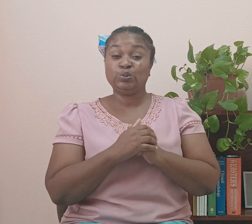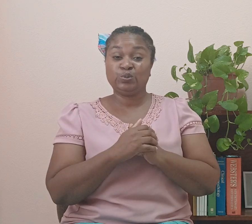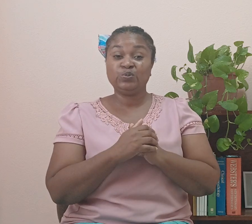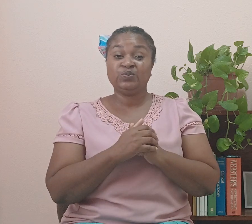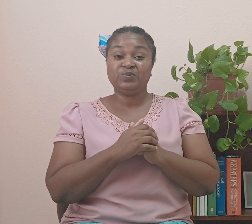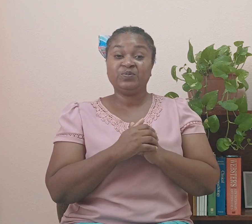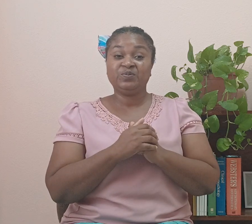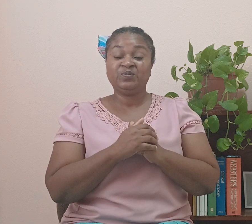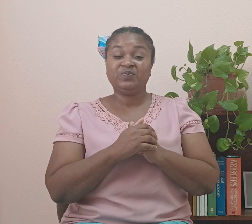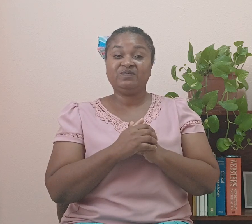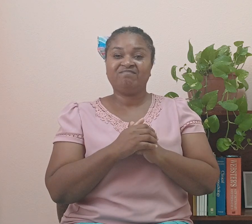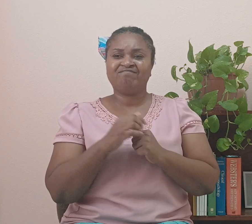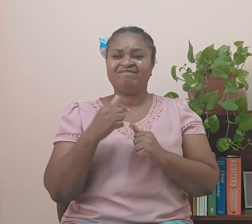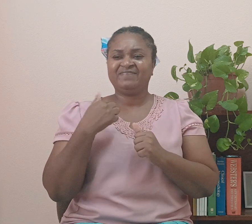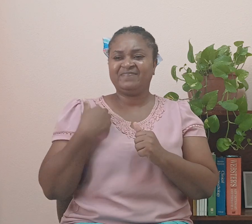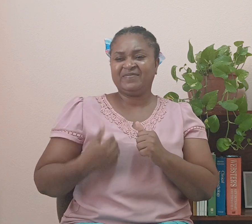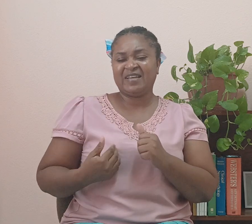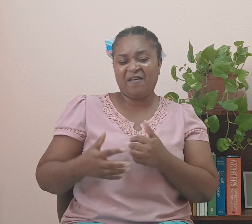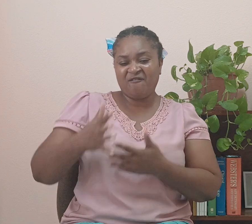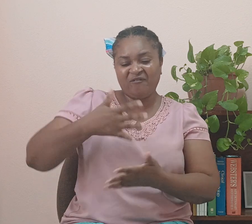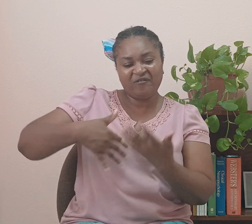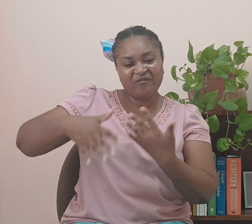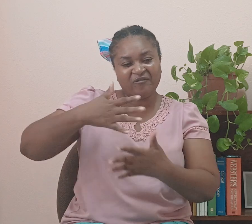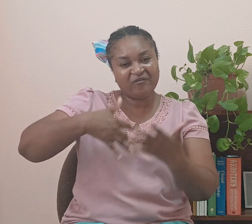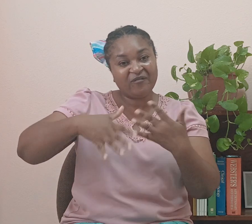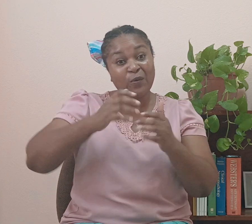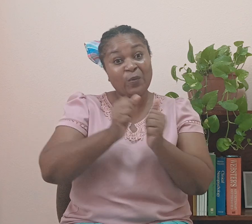I fellowship with God daily.